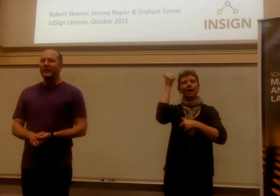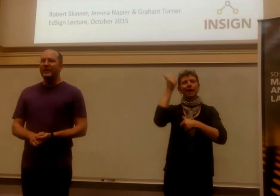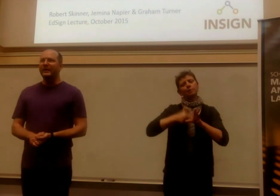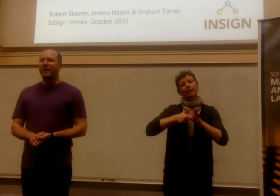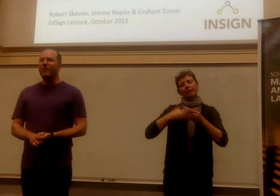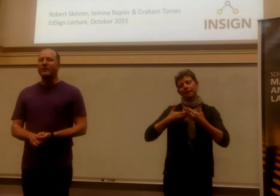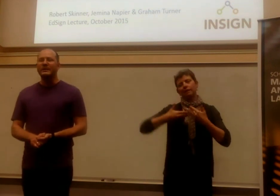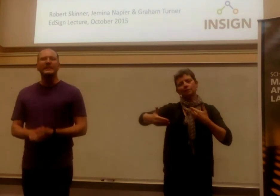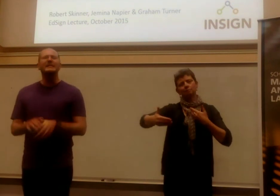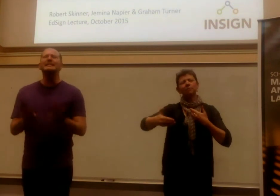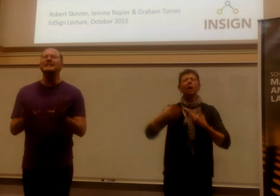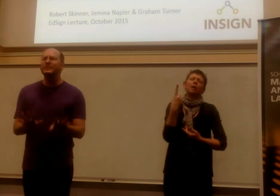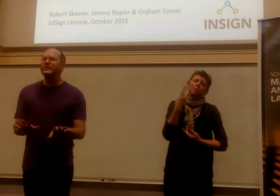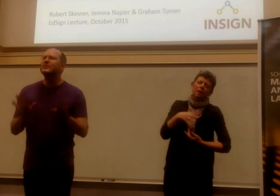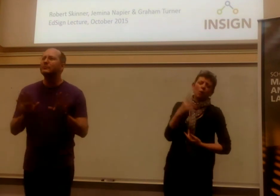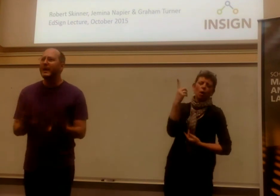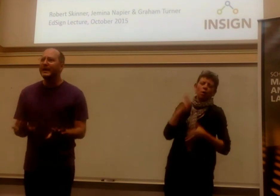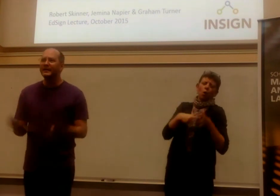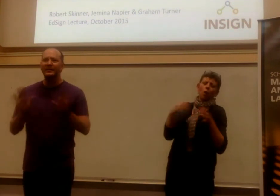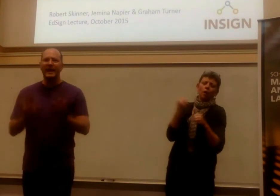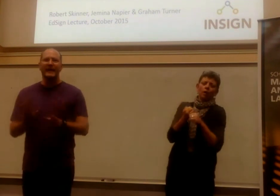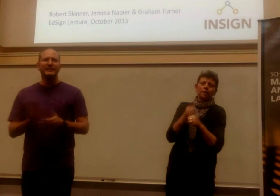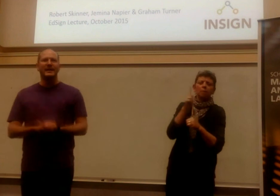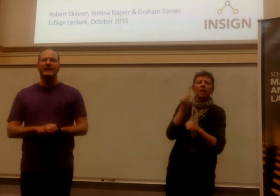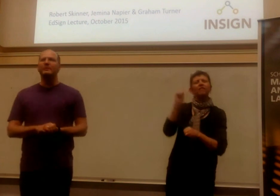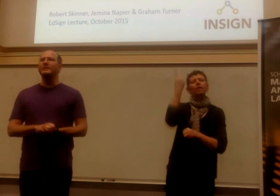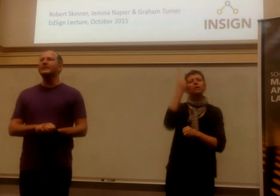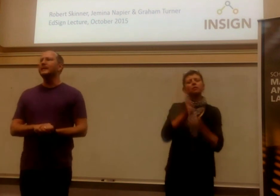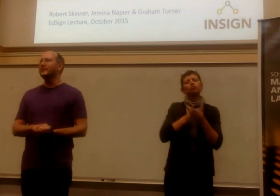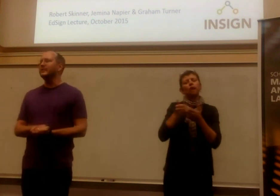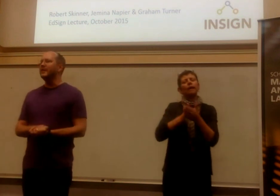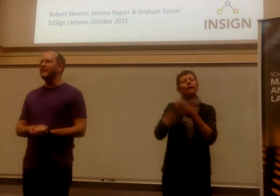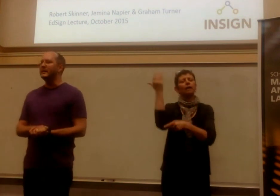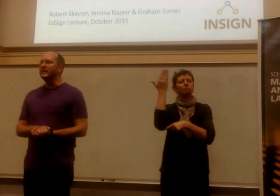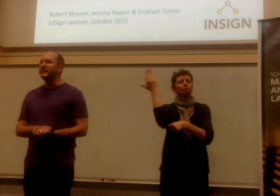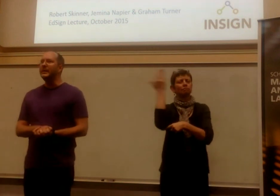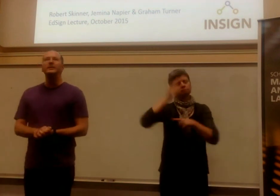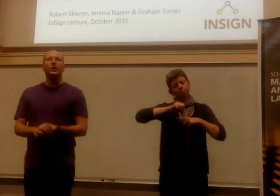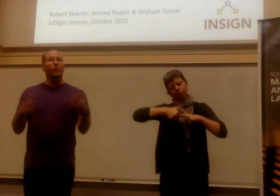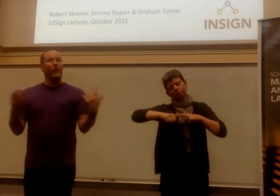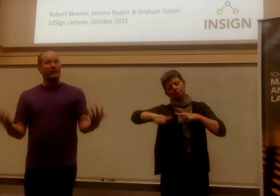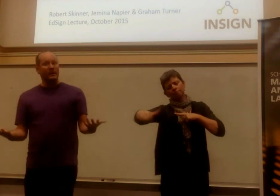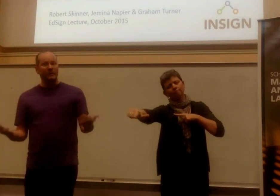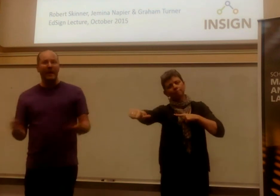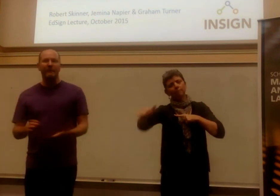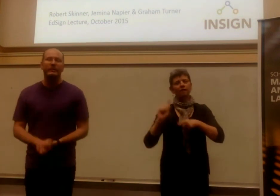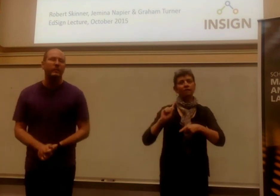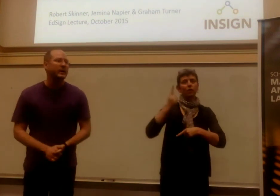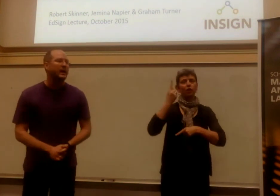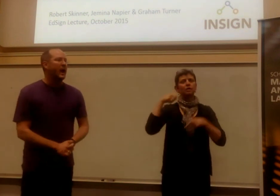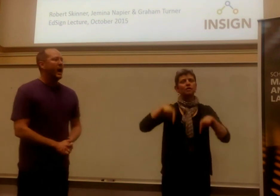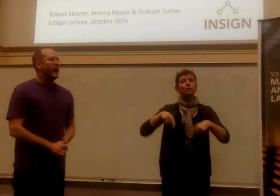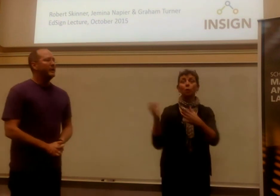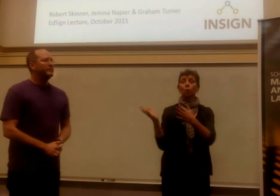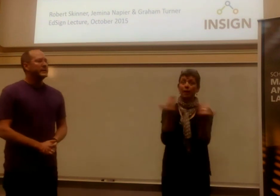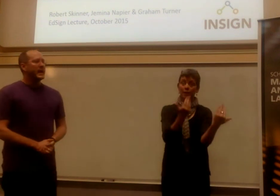in August, but this is the first regular Insign presentation of the year. So welcome everyone. Tonight